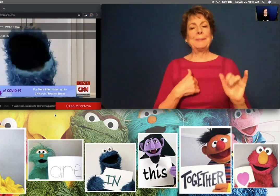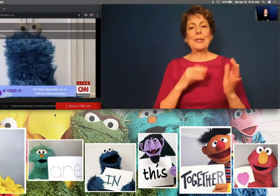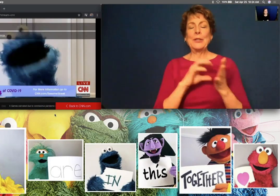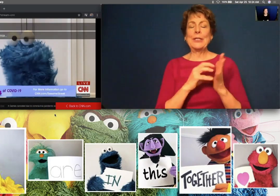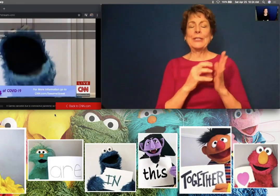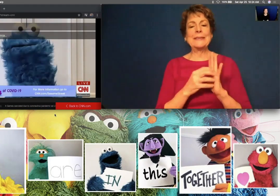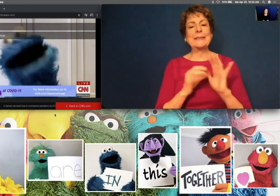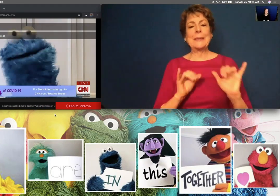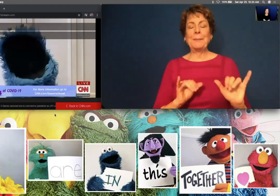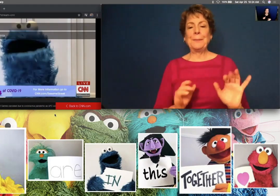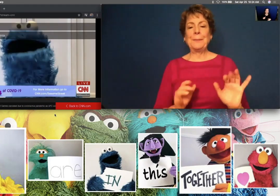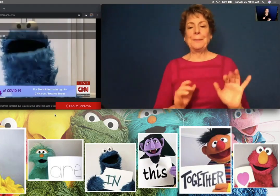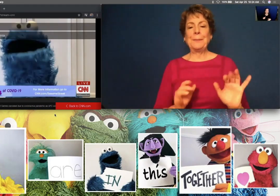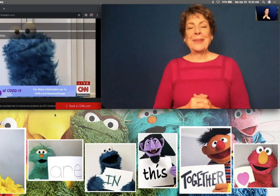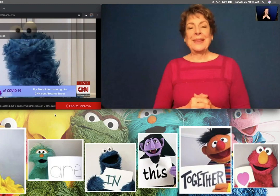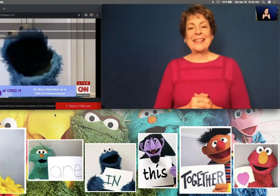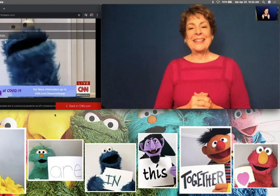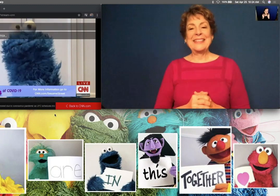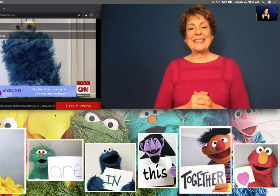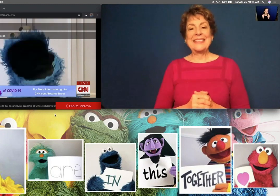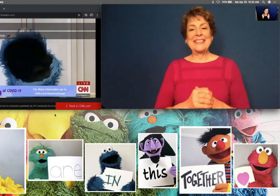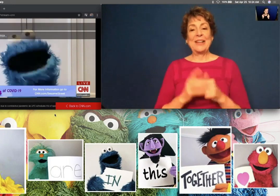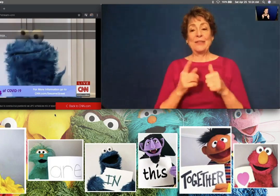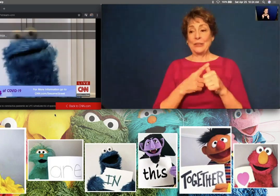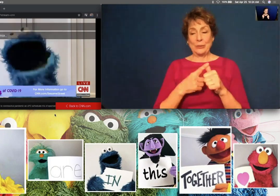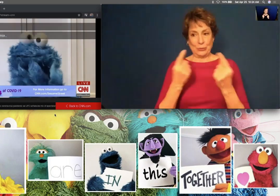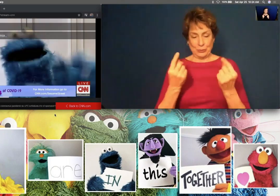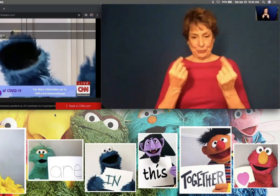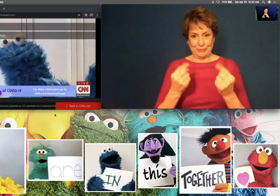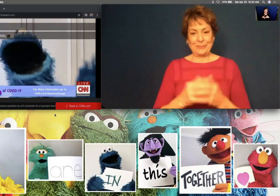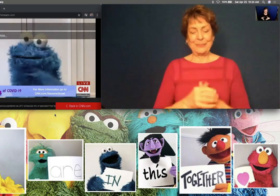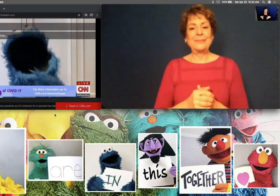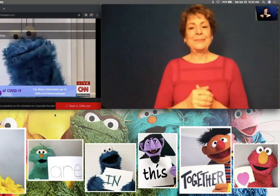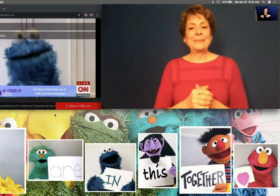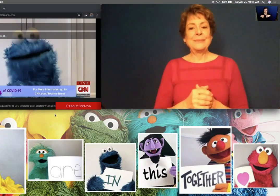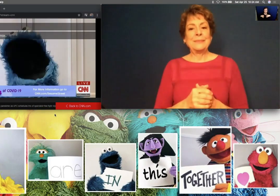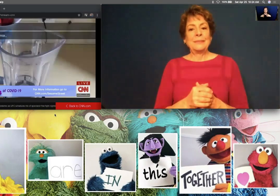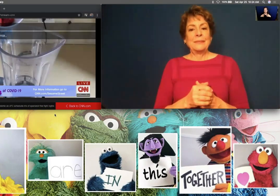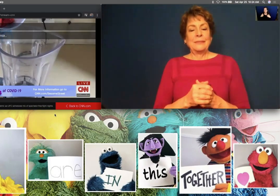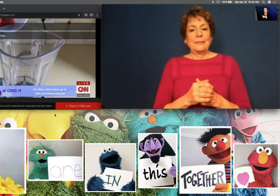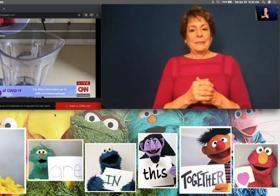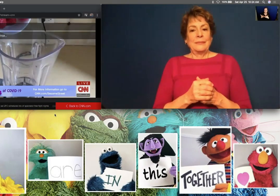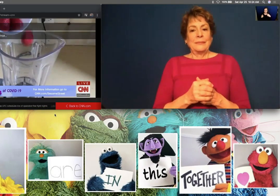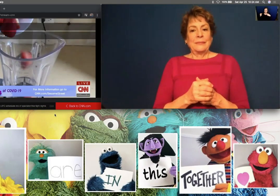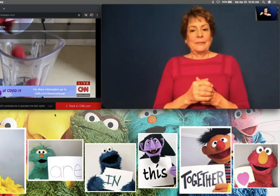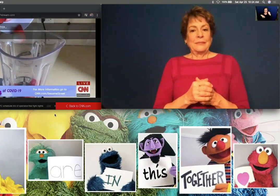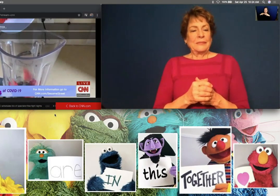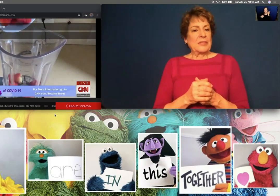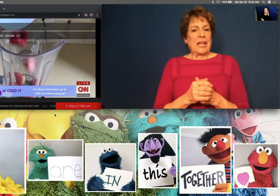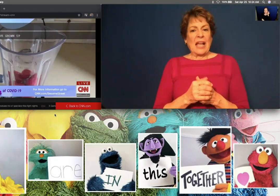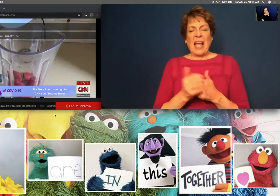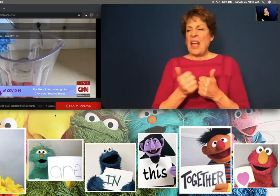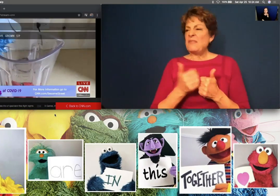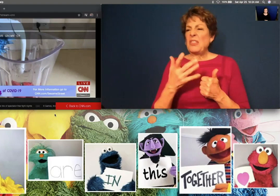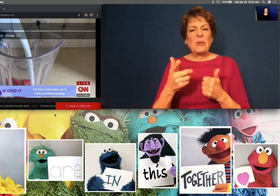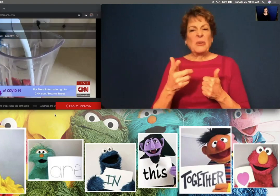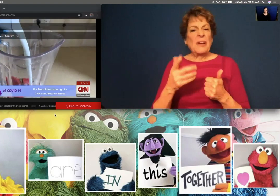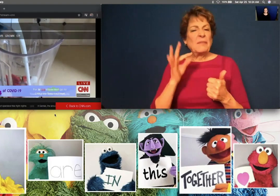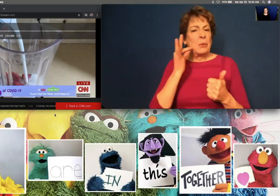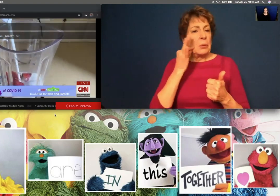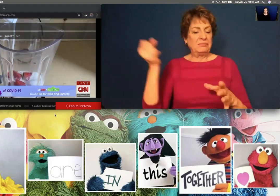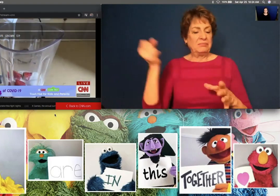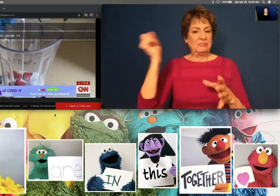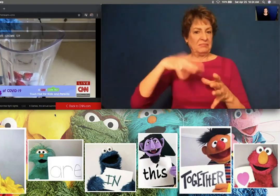Okay, first, be sure to have grown-up help you. Now, in blender, put any fruit you have. Me